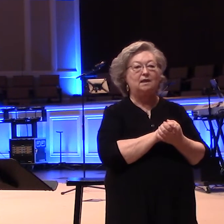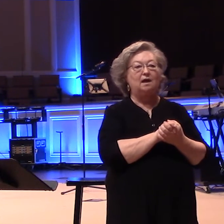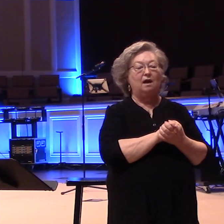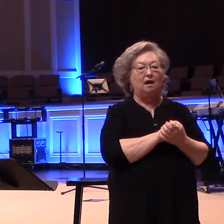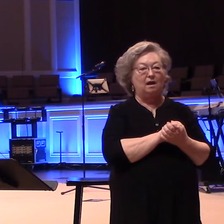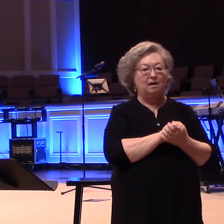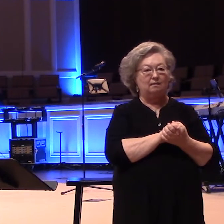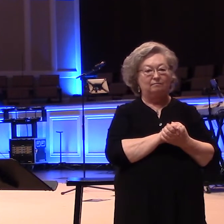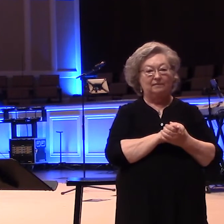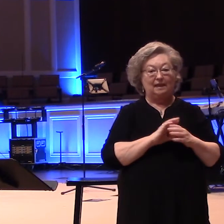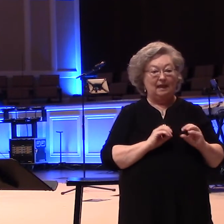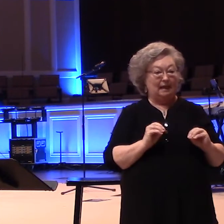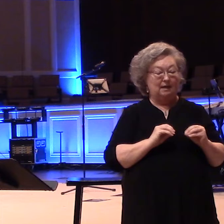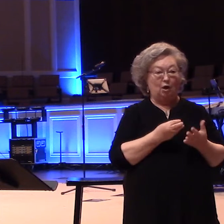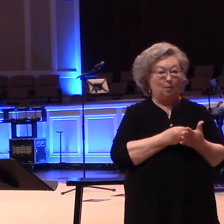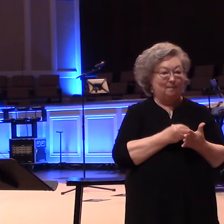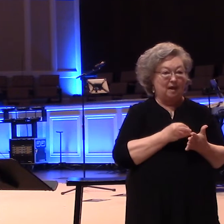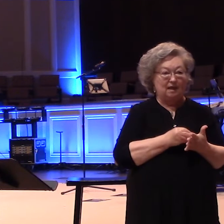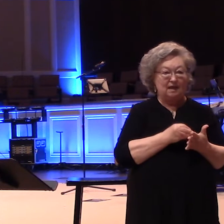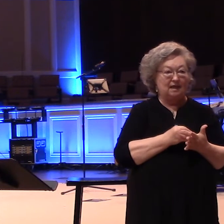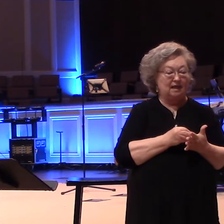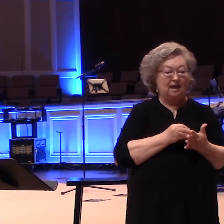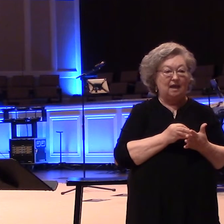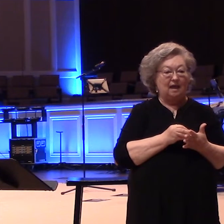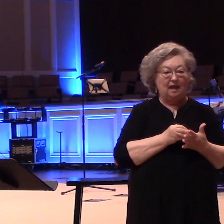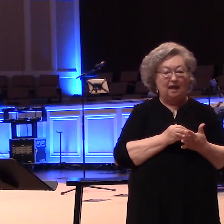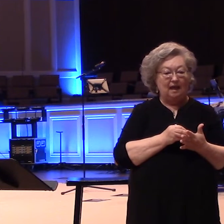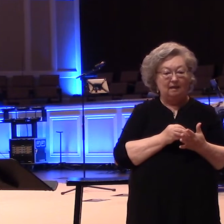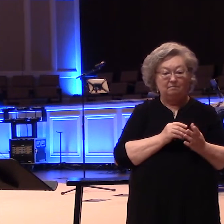And I opened it up, and it was exactly what we had tithed.